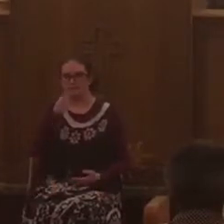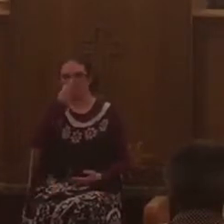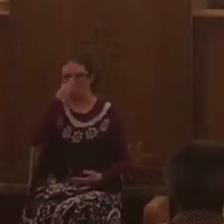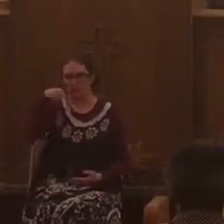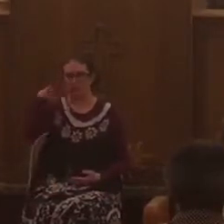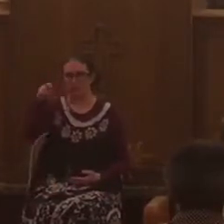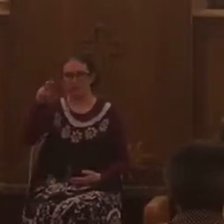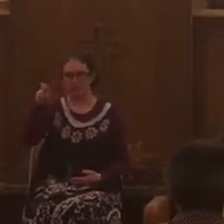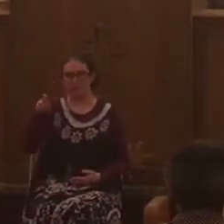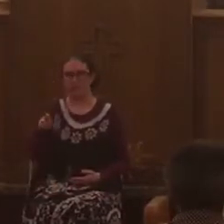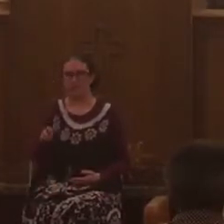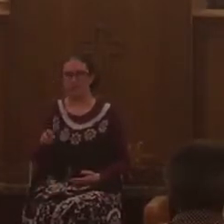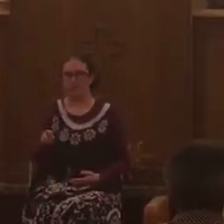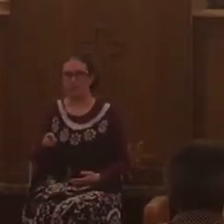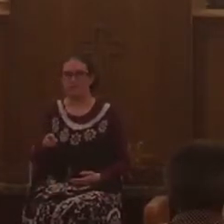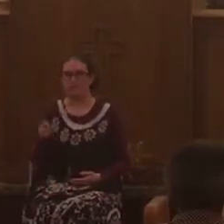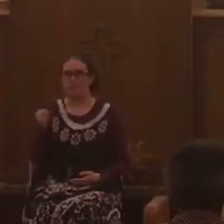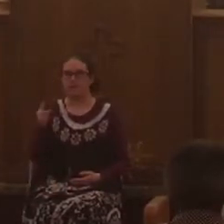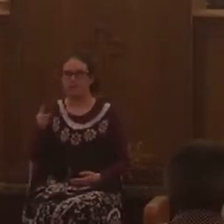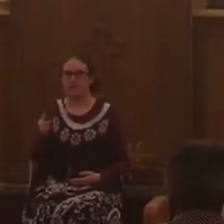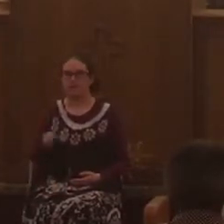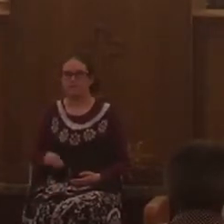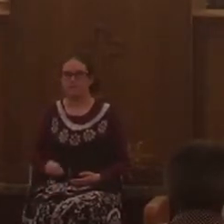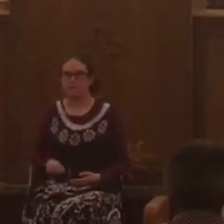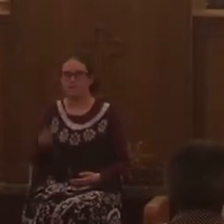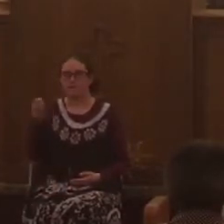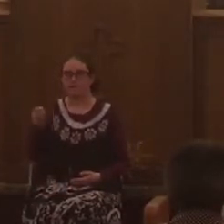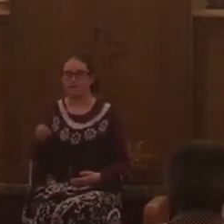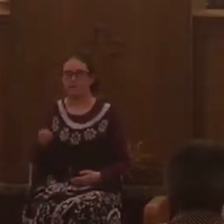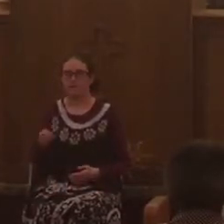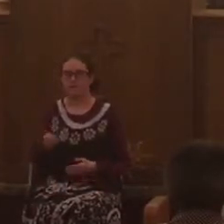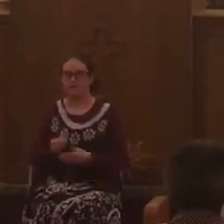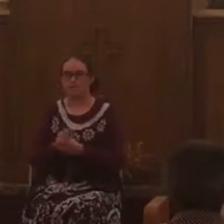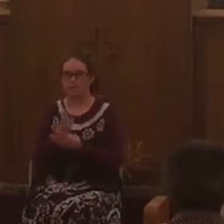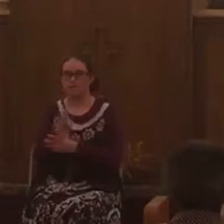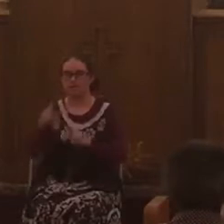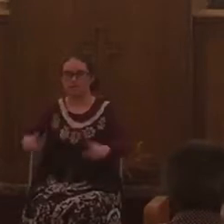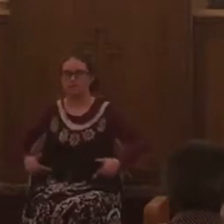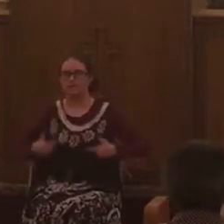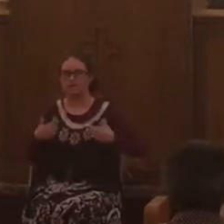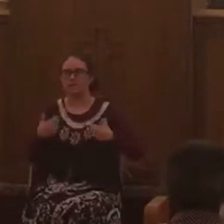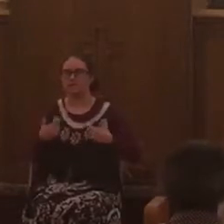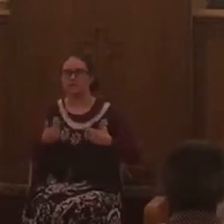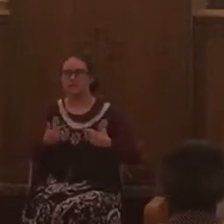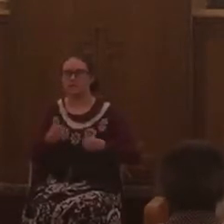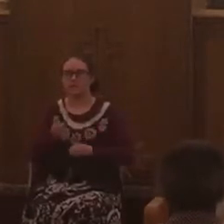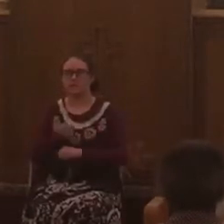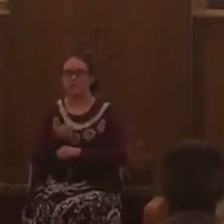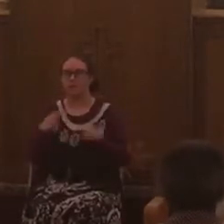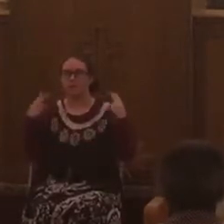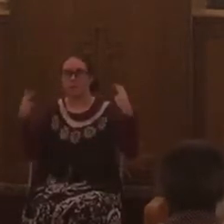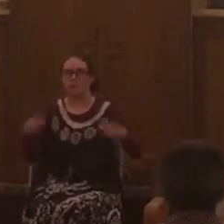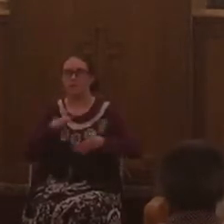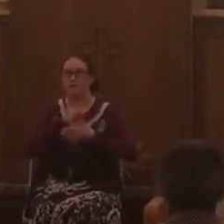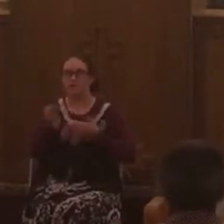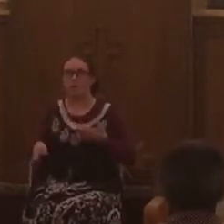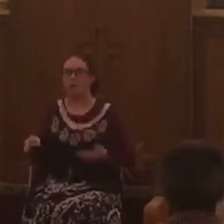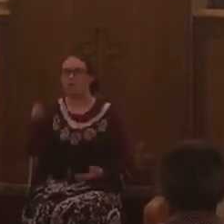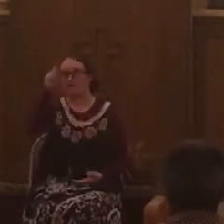Proverbs 11:30 said, the fruit of the righteous is a tree of life, and he that winneth souls